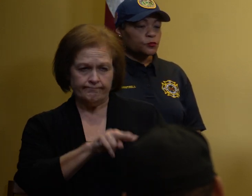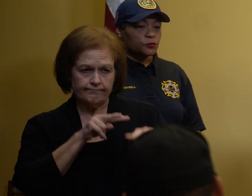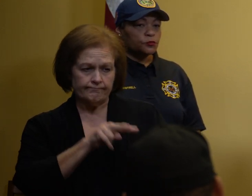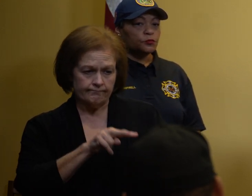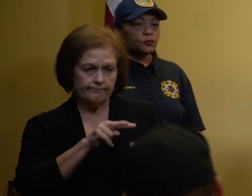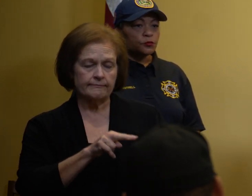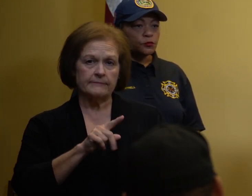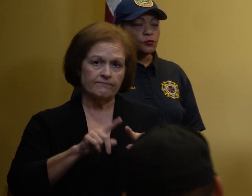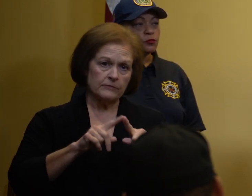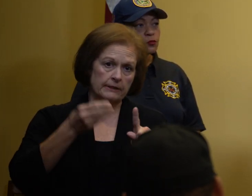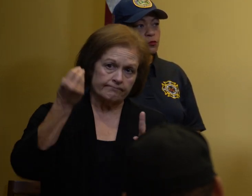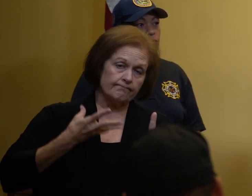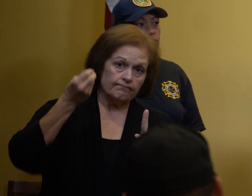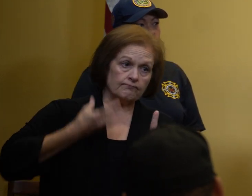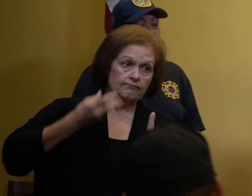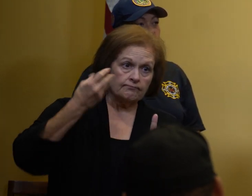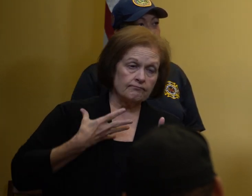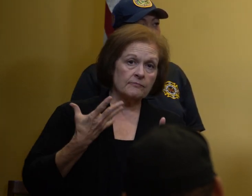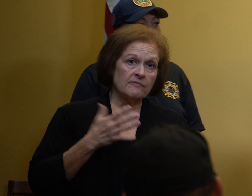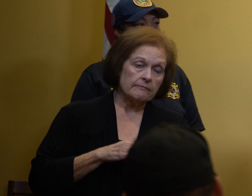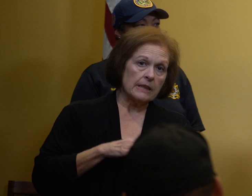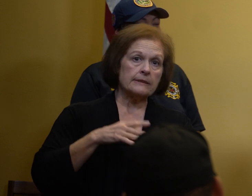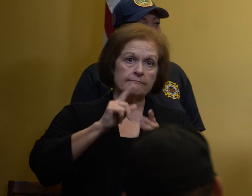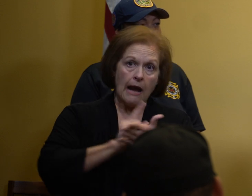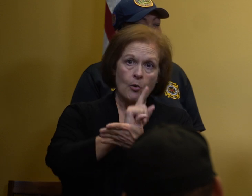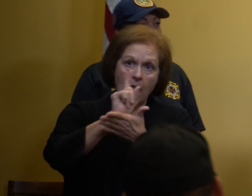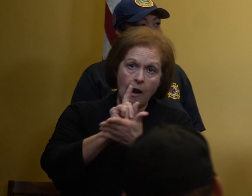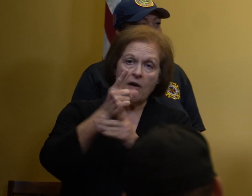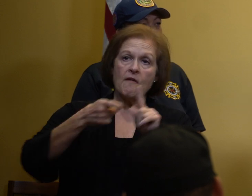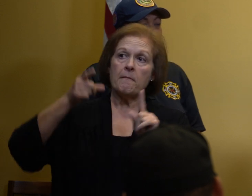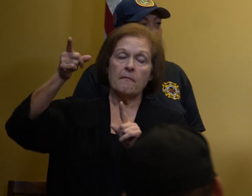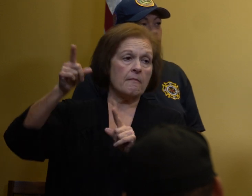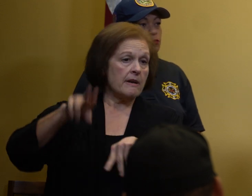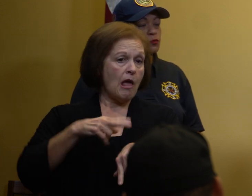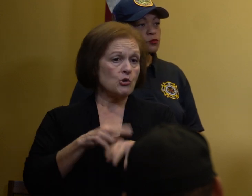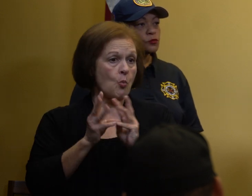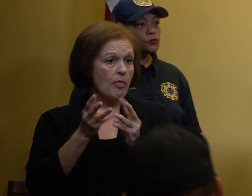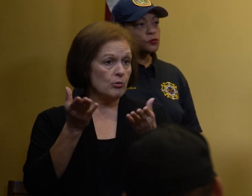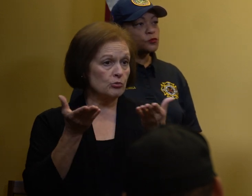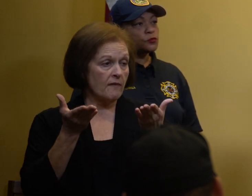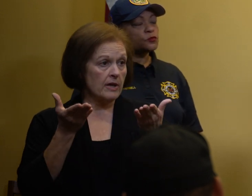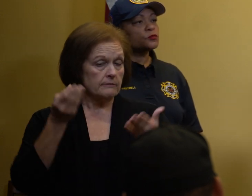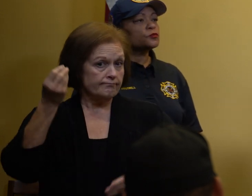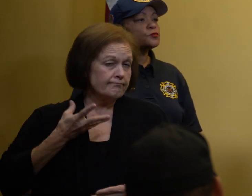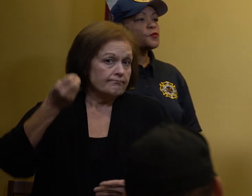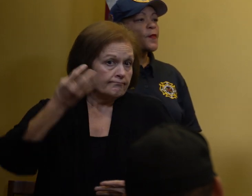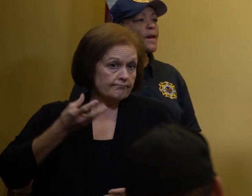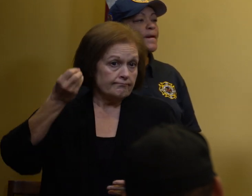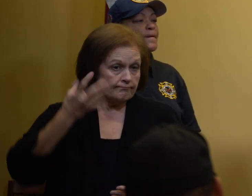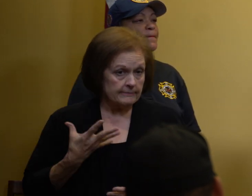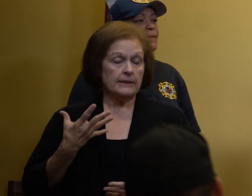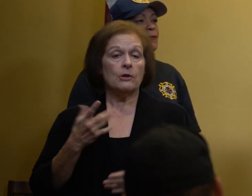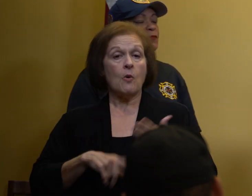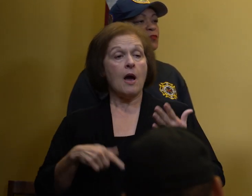several advisories, looking at the hour-to-hour provided by the National Weather Service. You know, what I would like to communicate with the